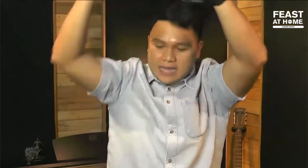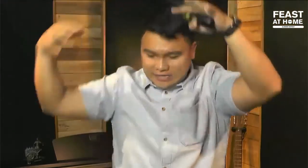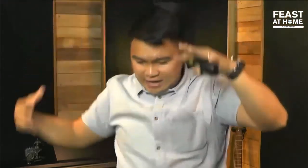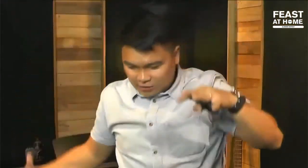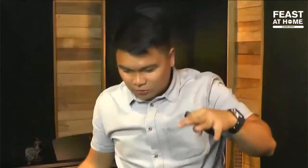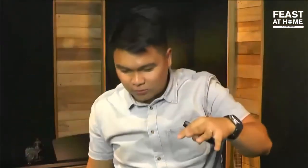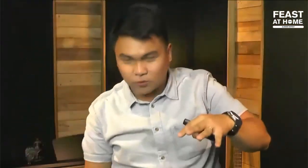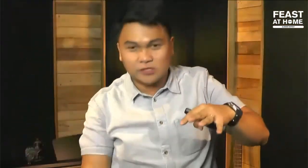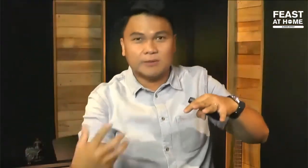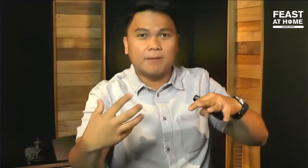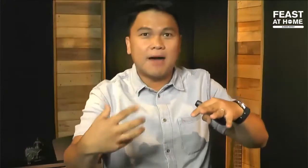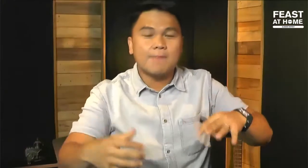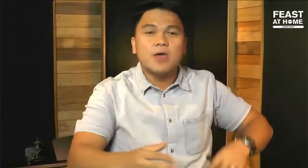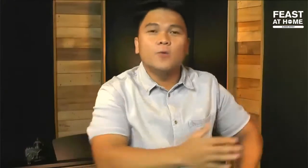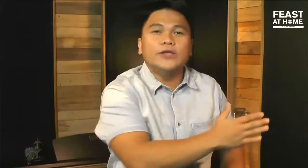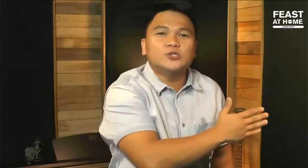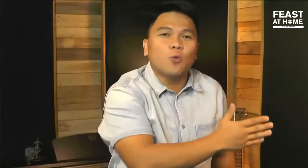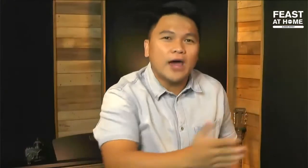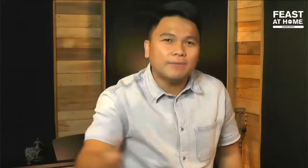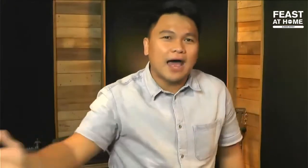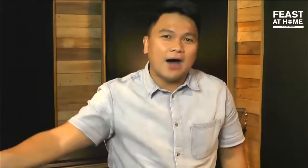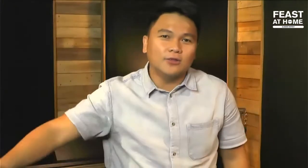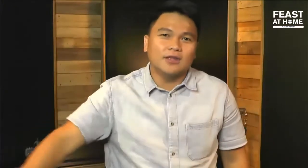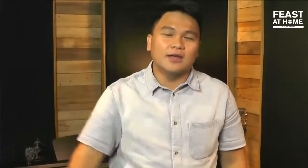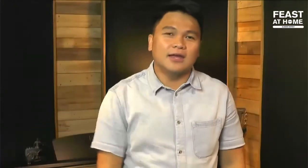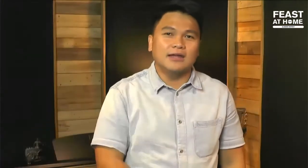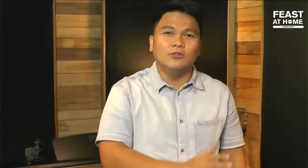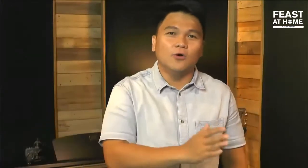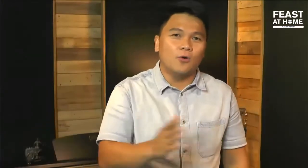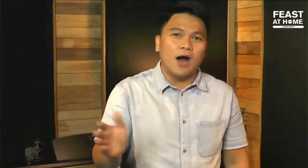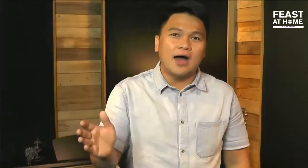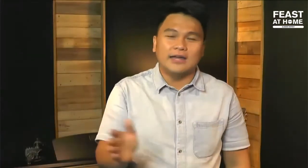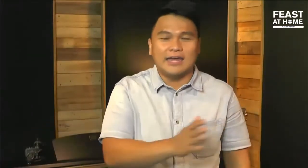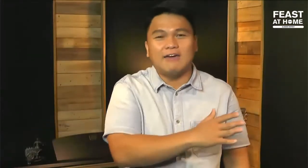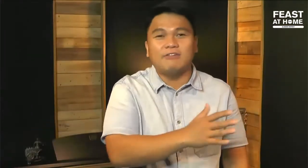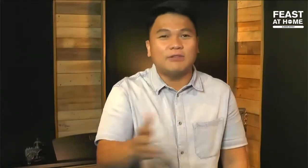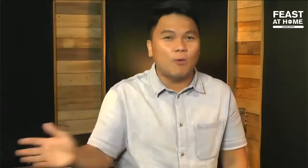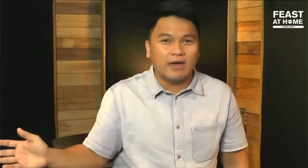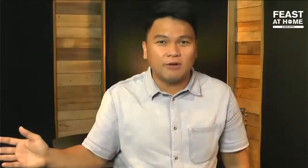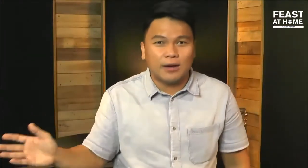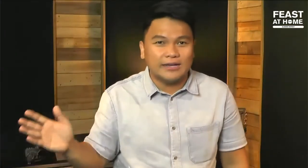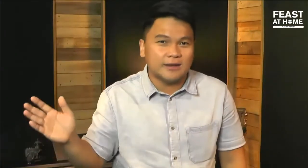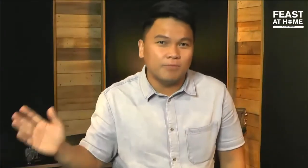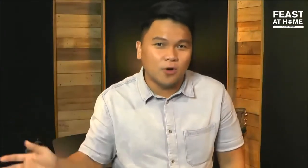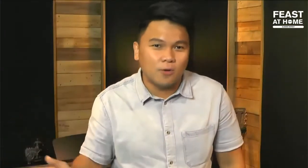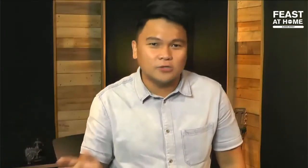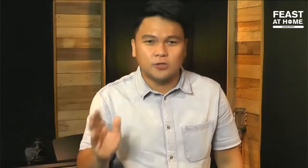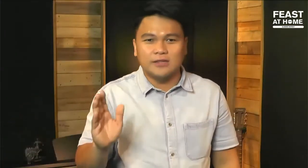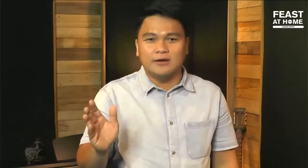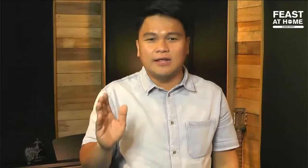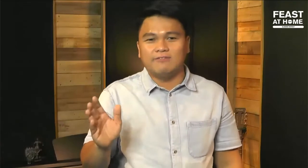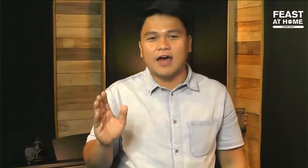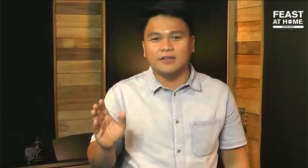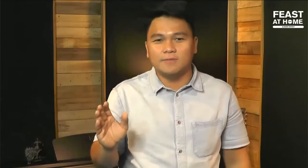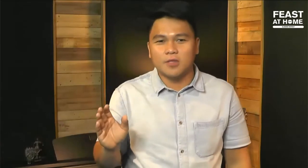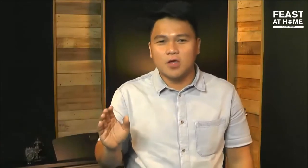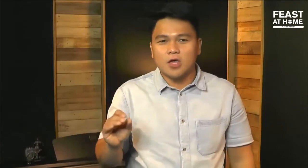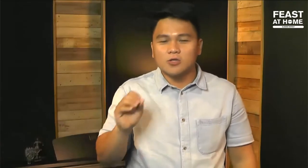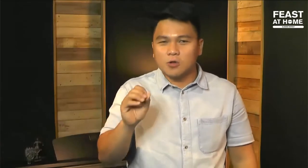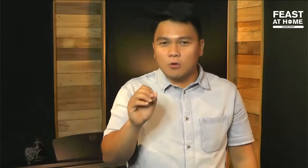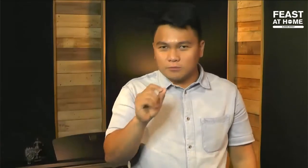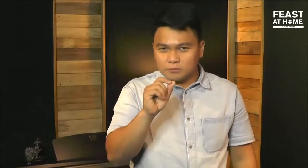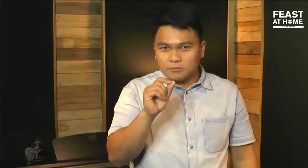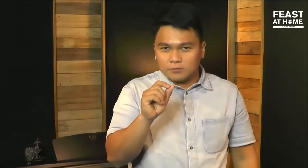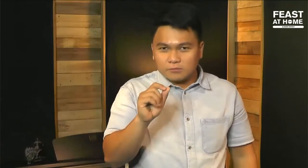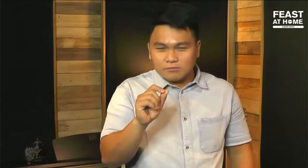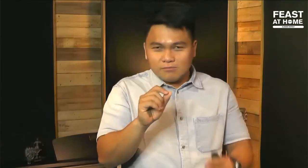taas, tsaka chaotic water sa baba, which wiped out Noah, everyone except Noah during the Great Flood.